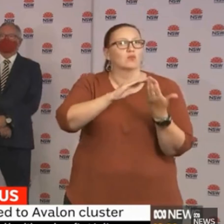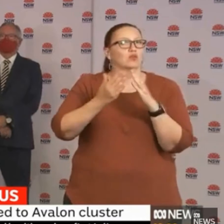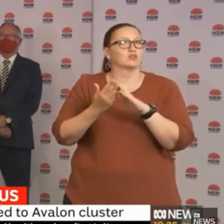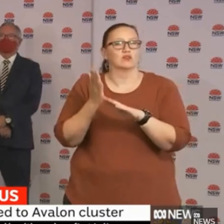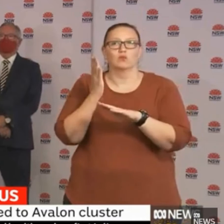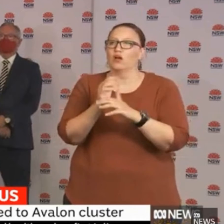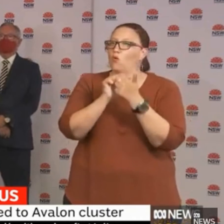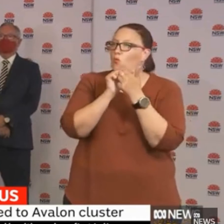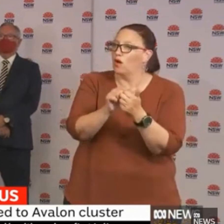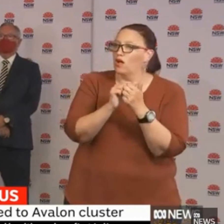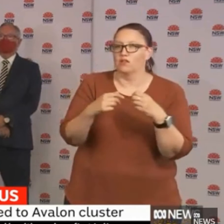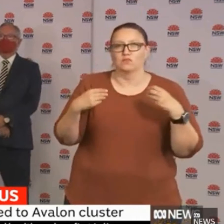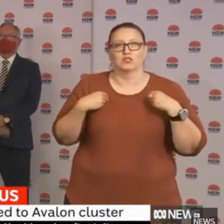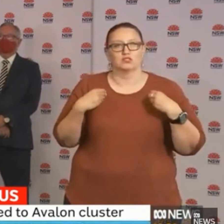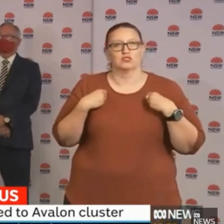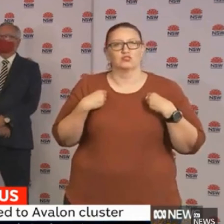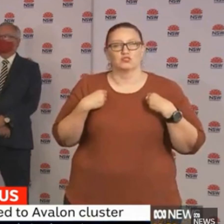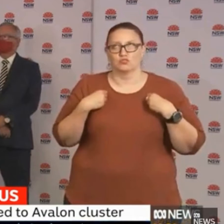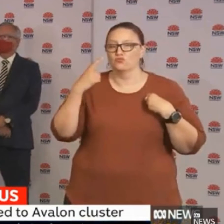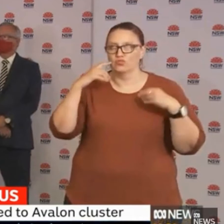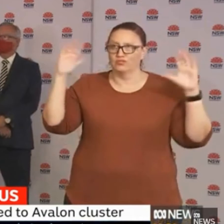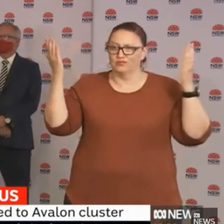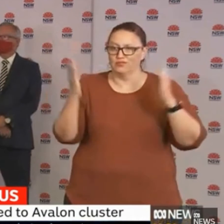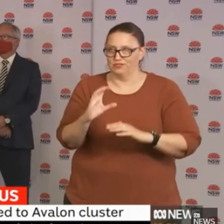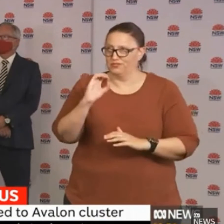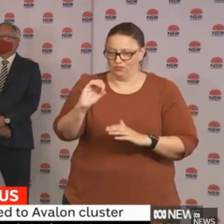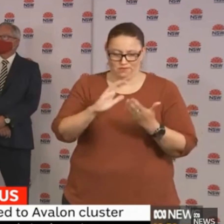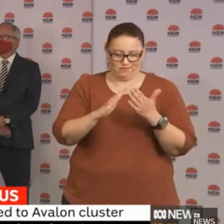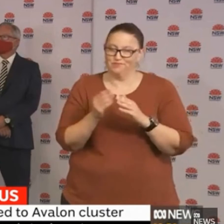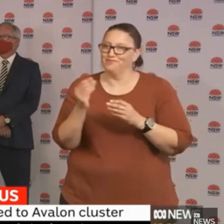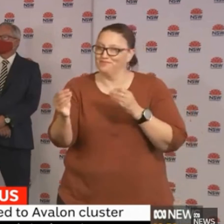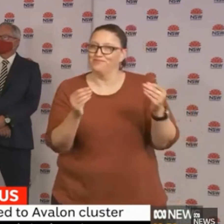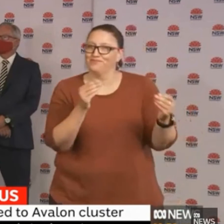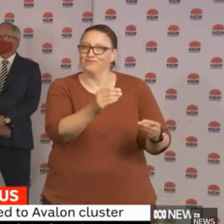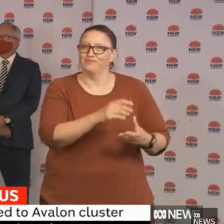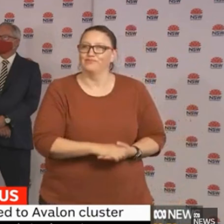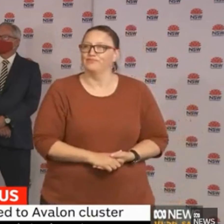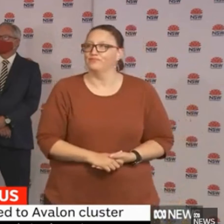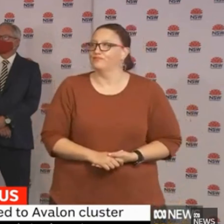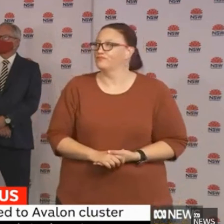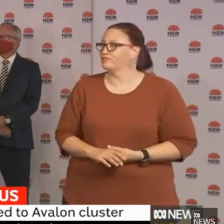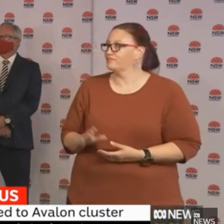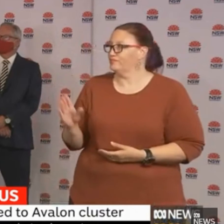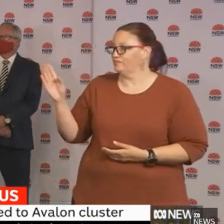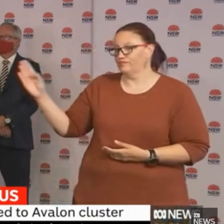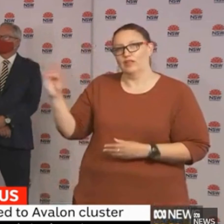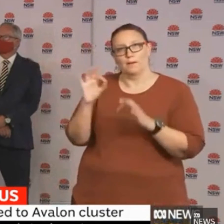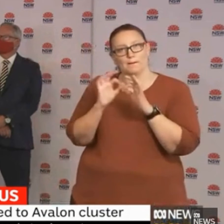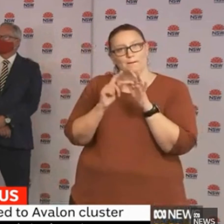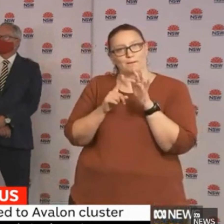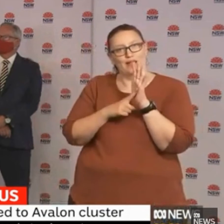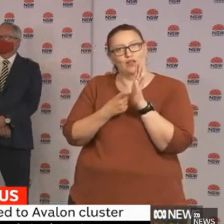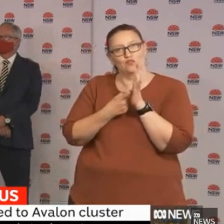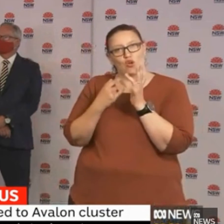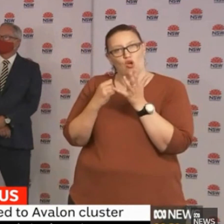to achieve that no community transmission. So you can't link the Belrose Hotel with the Avalon cluster specifically, but you're still